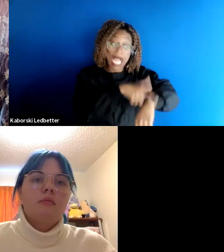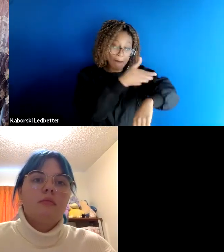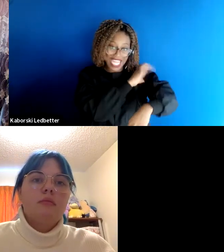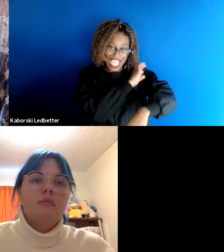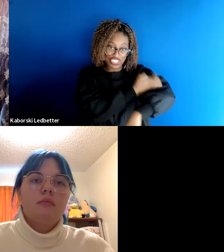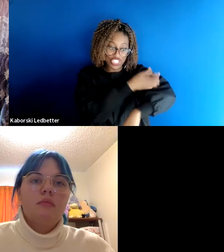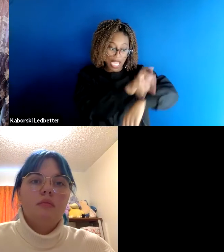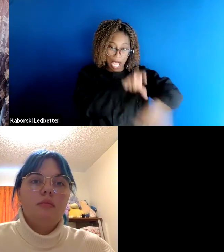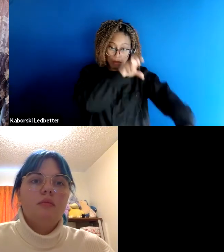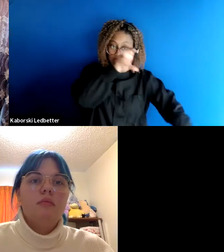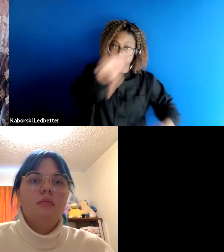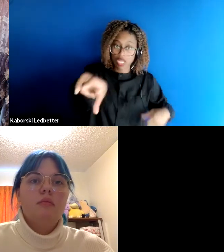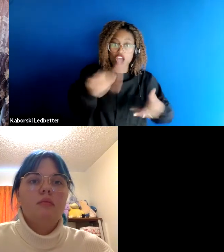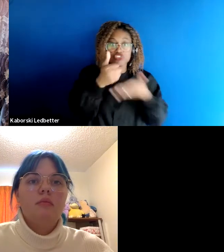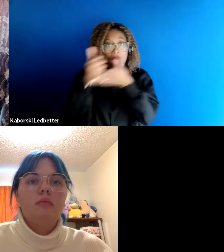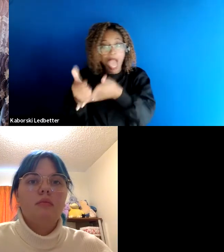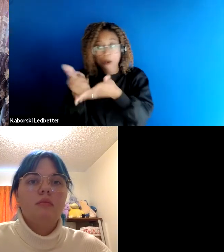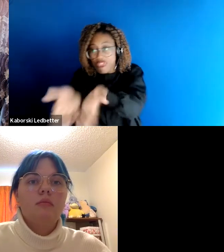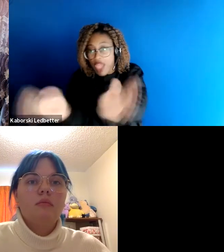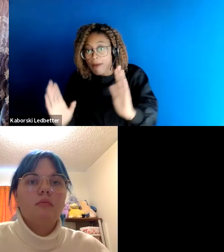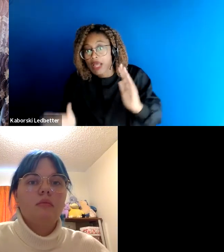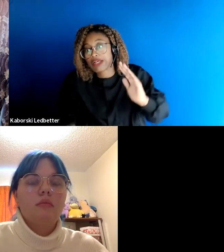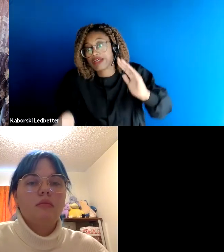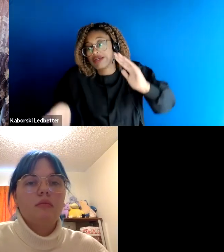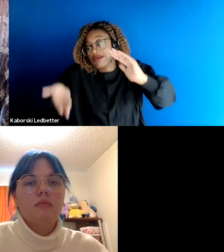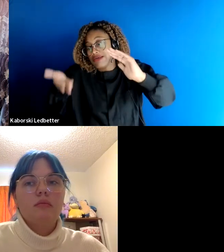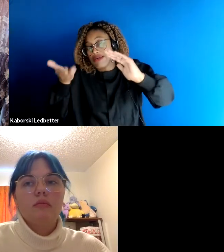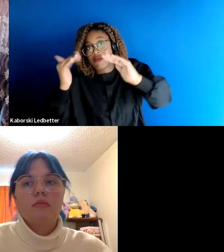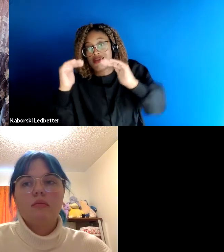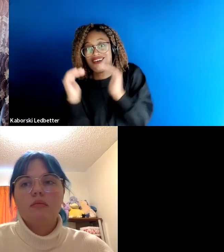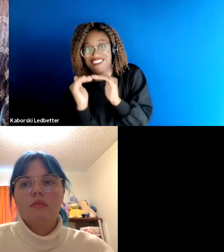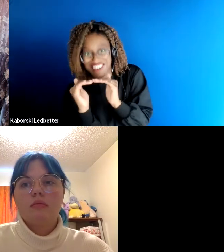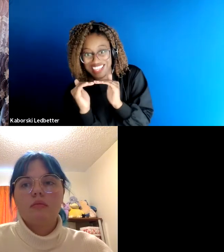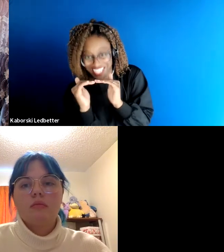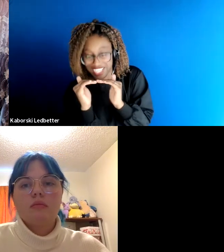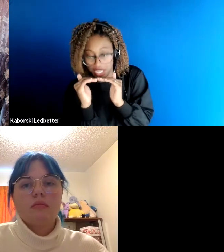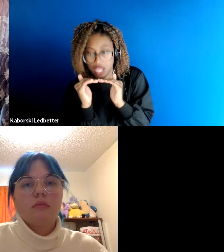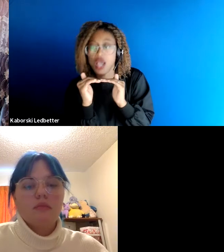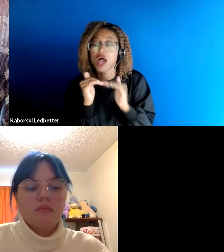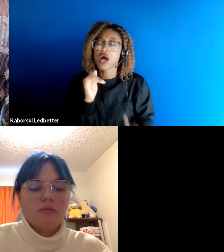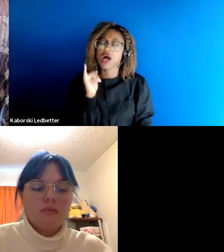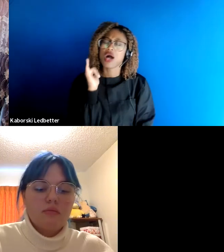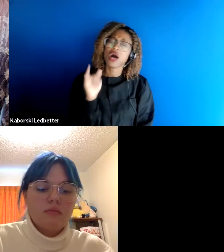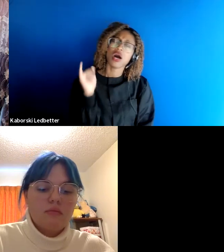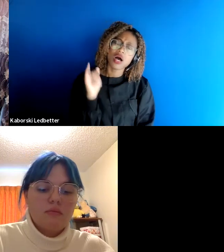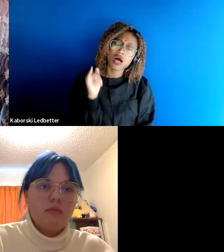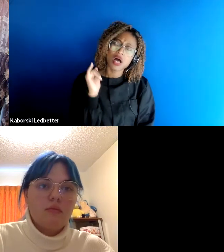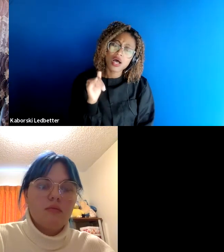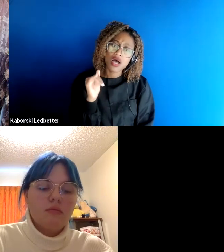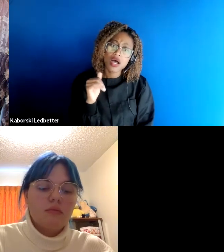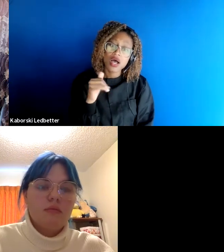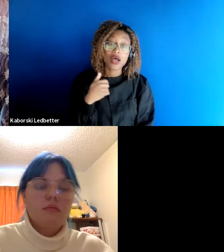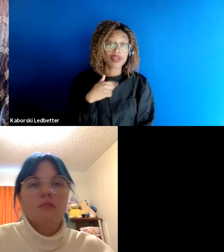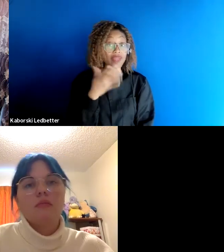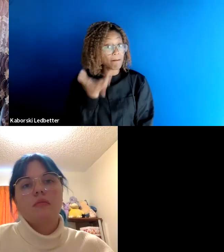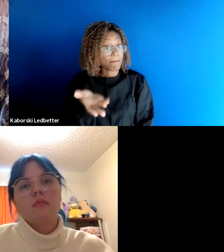if you are finding spaces where you're like, oh wow, like I may be facing this as a disabled person,